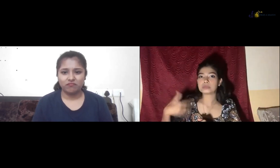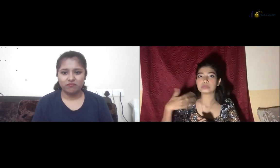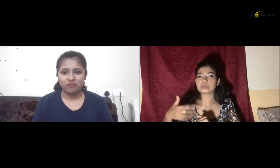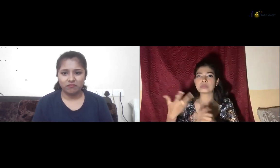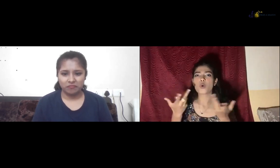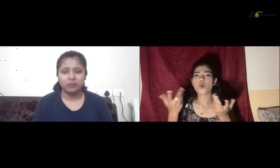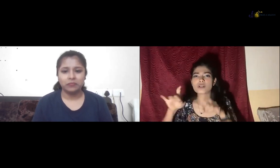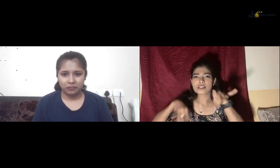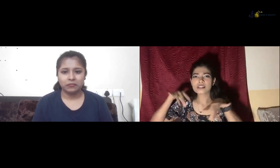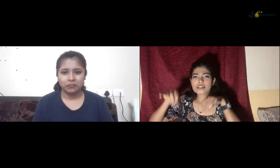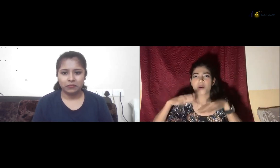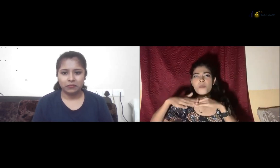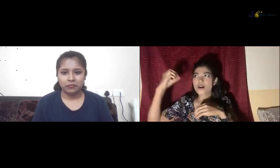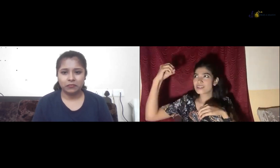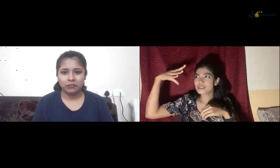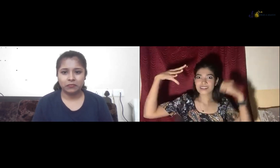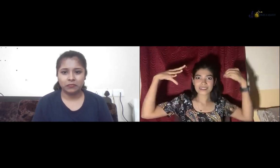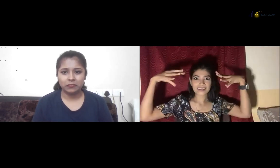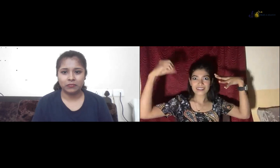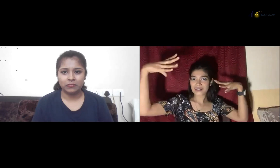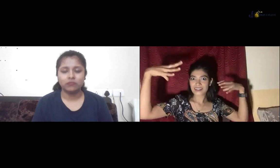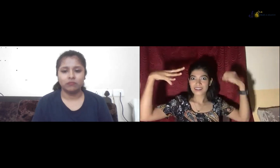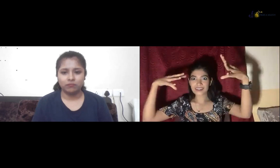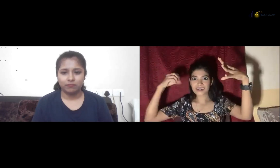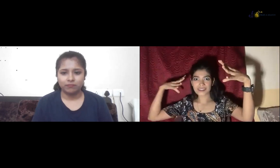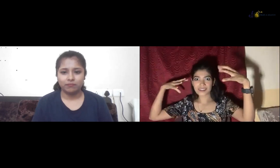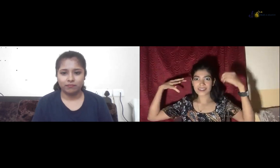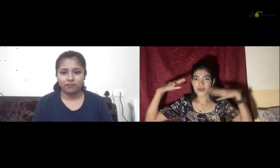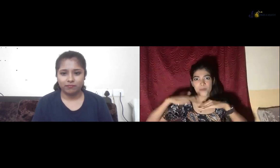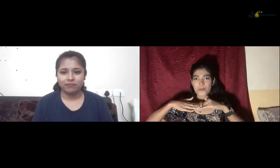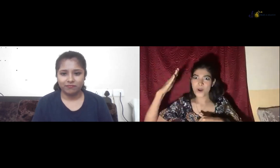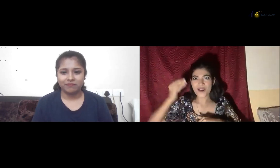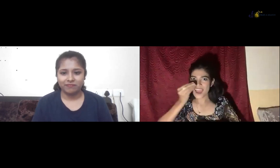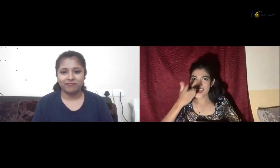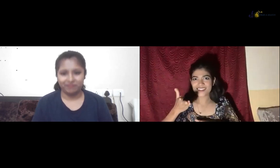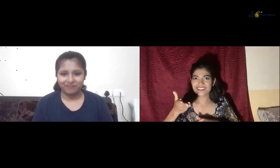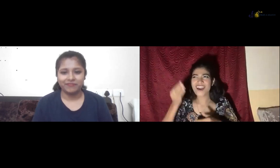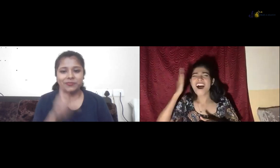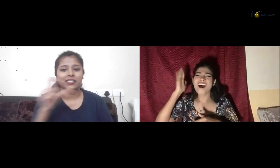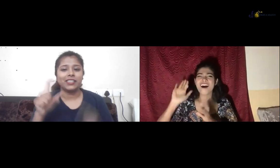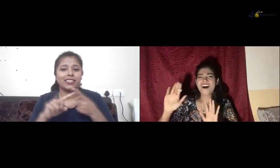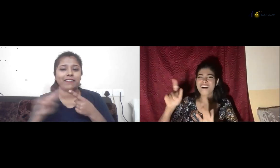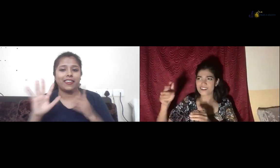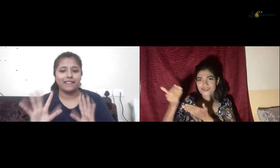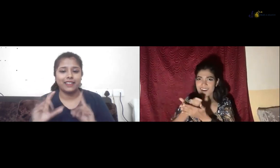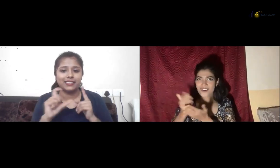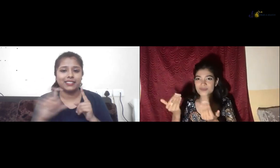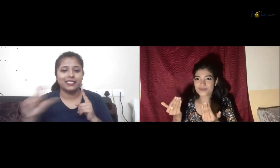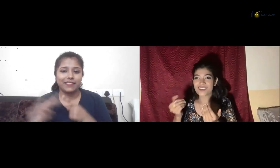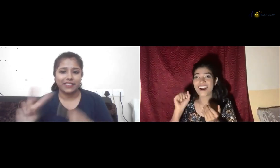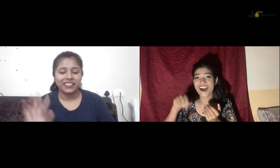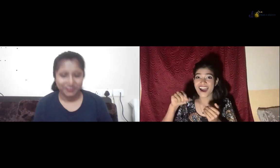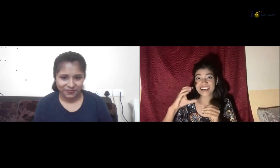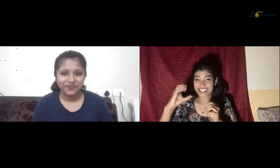get raped much here in cities. And but in villages we do not have good lighting. But in cities there are good